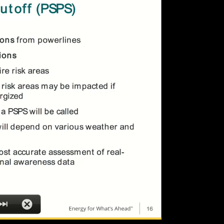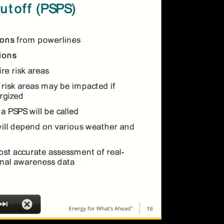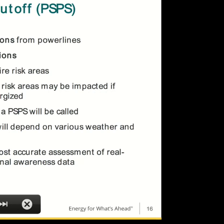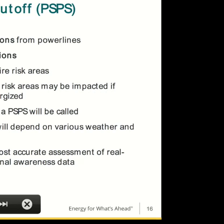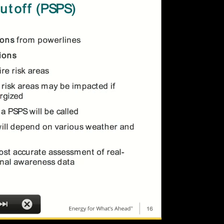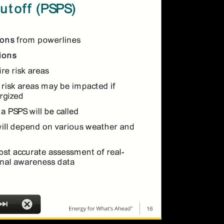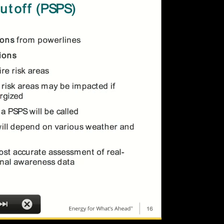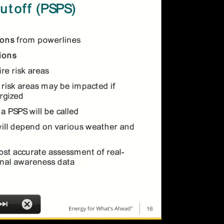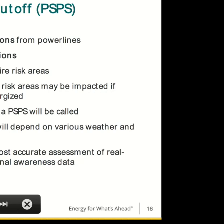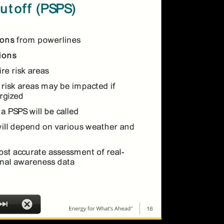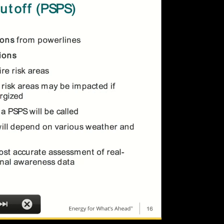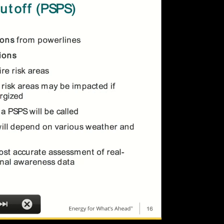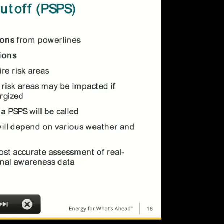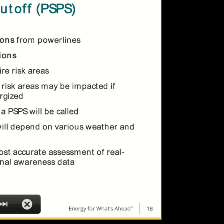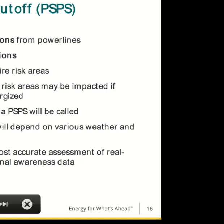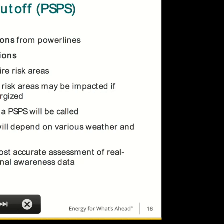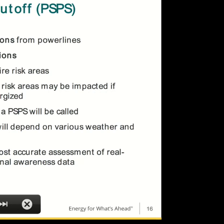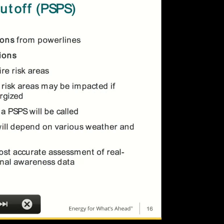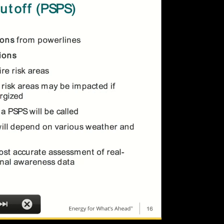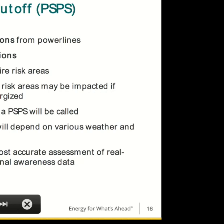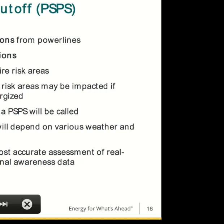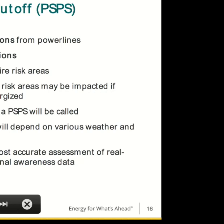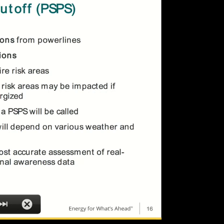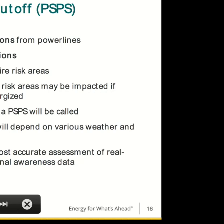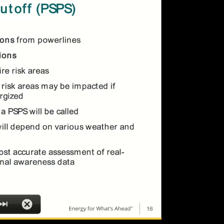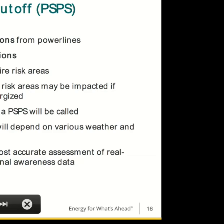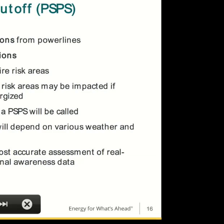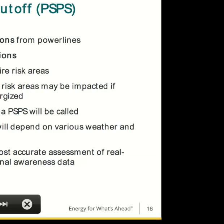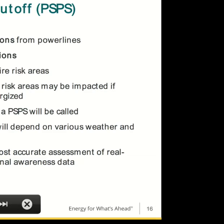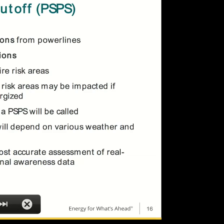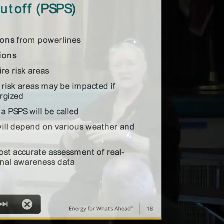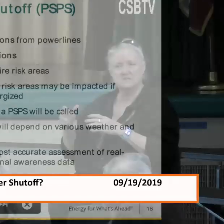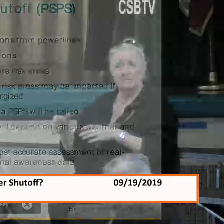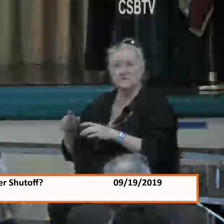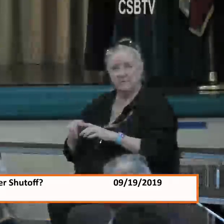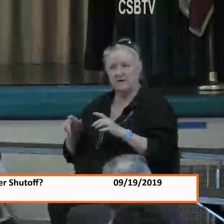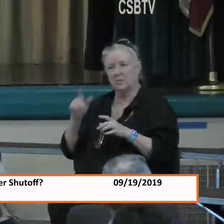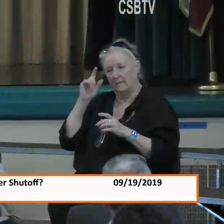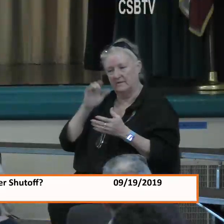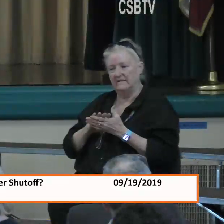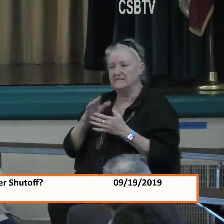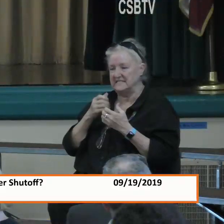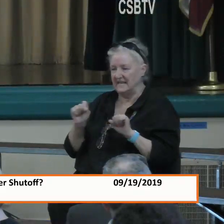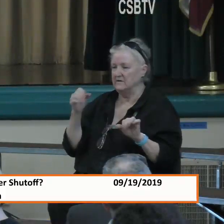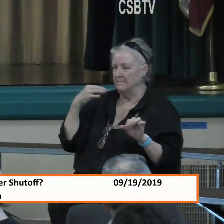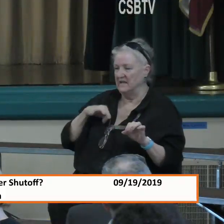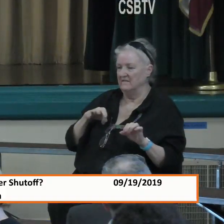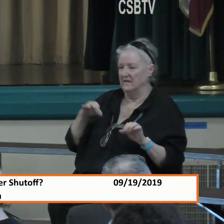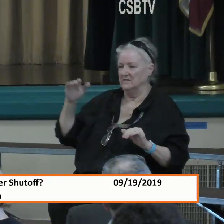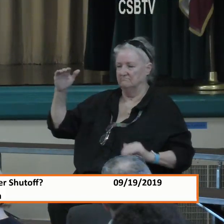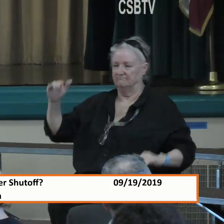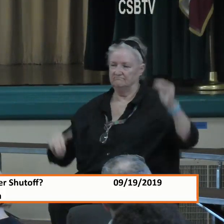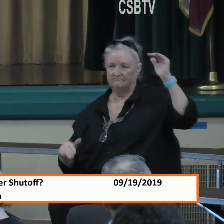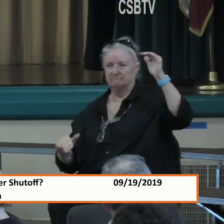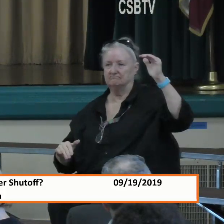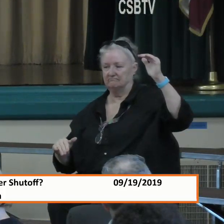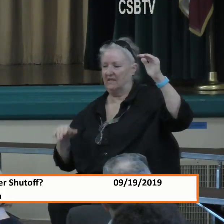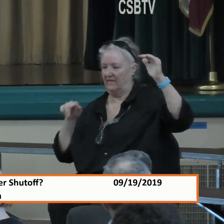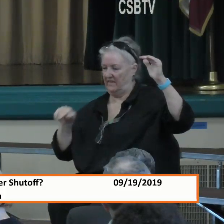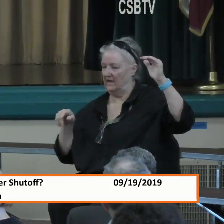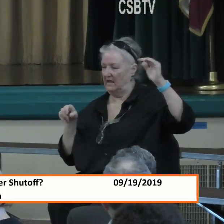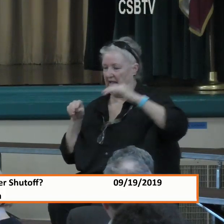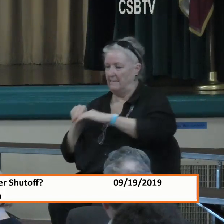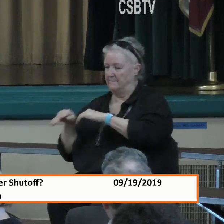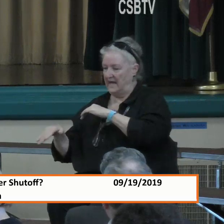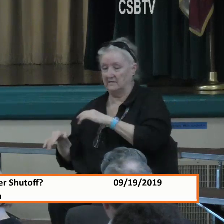realize this is a major disruption to customers. However, we believe the safety benefits outweigh the impacts. And I'm